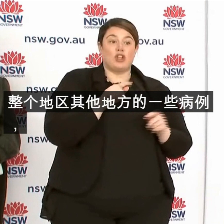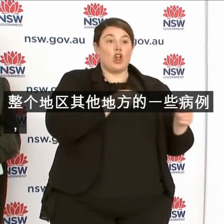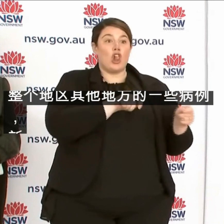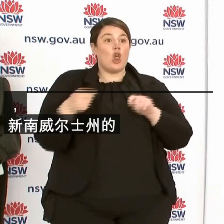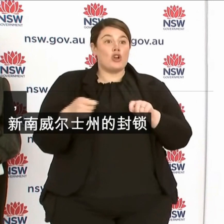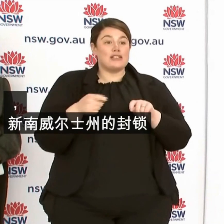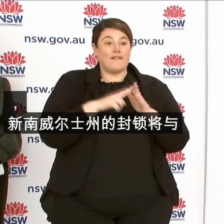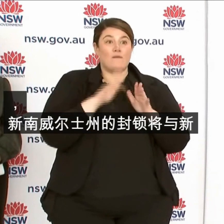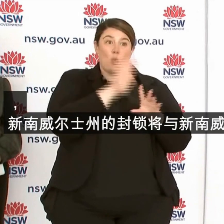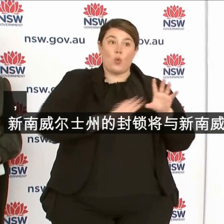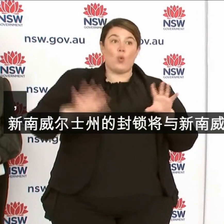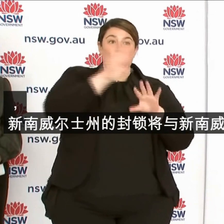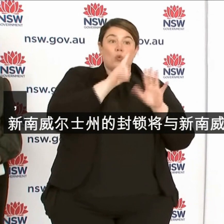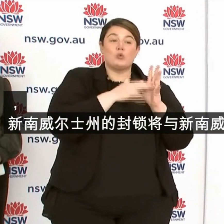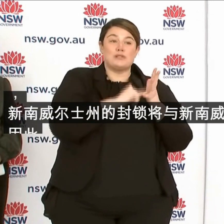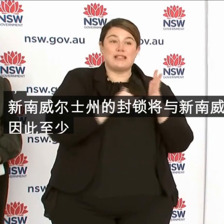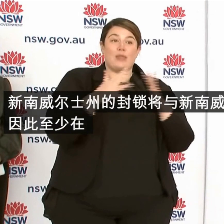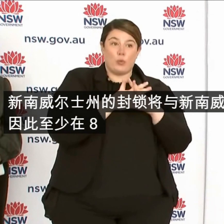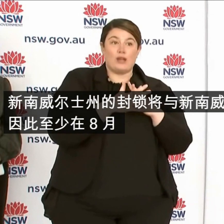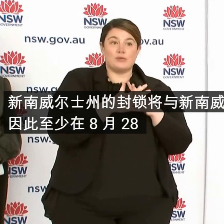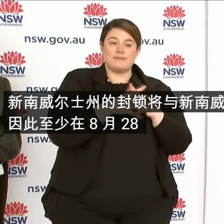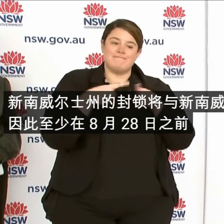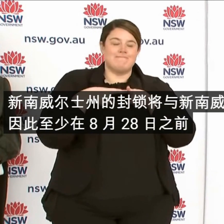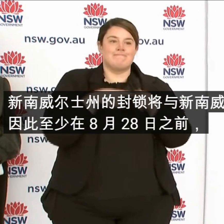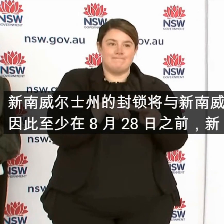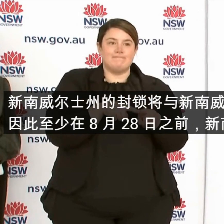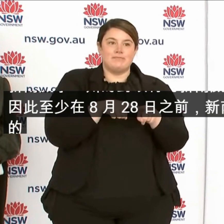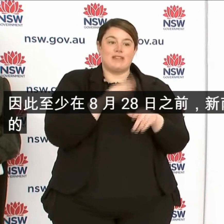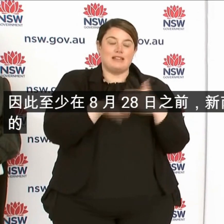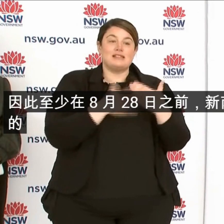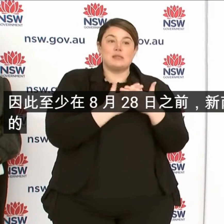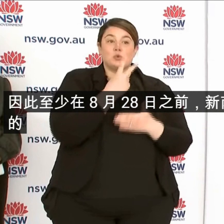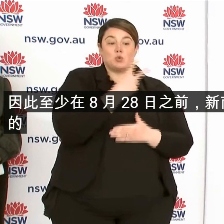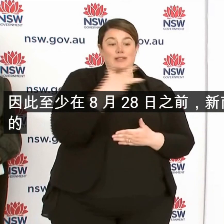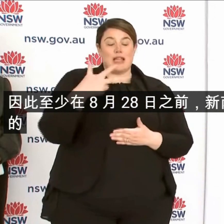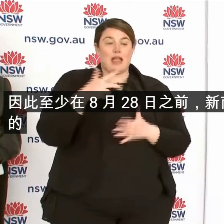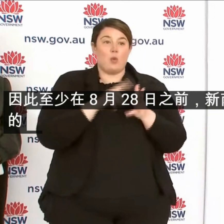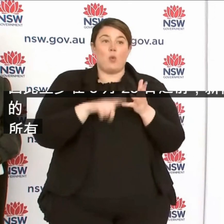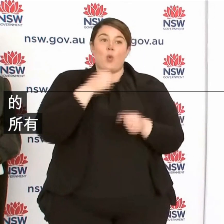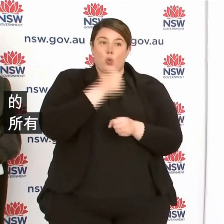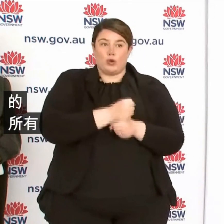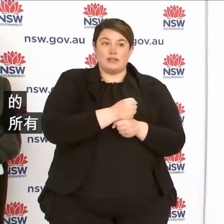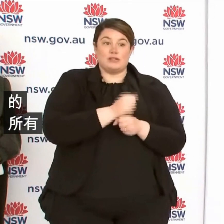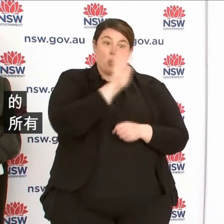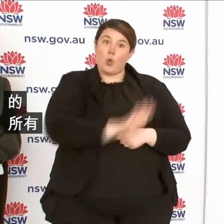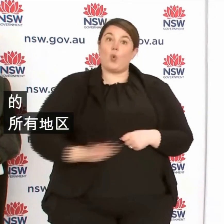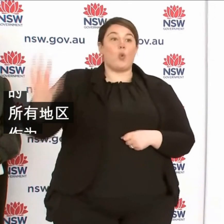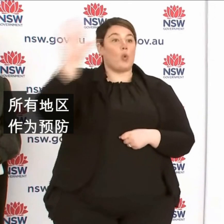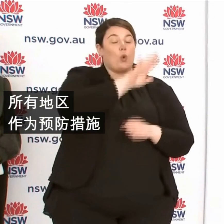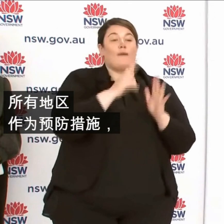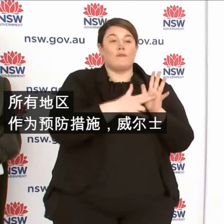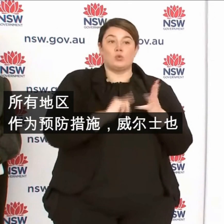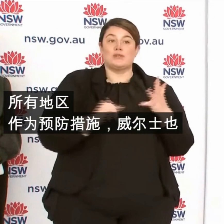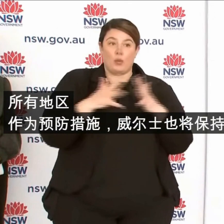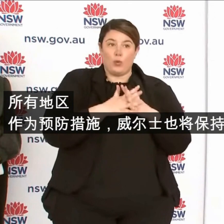lockdown in regional New South Wales will align with the rest of New South Wales. So until at least the 28th of August, all of regional New South Wales will